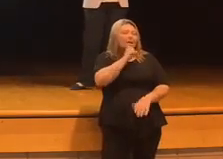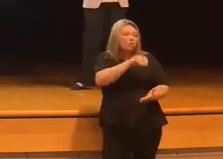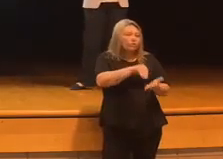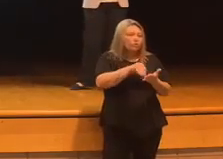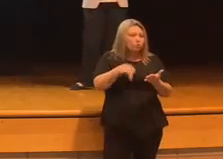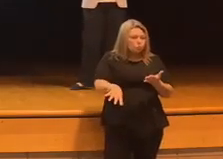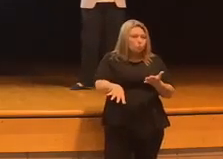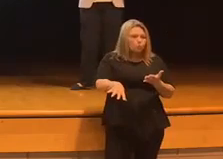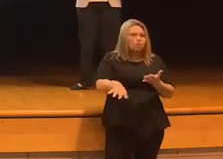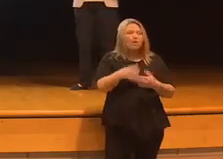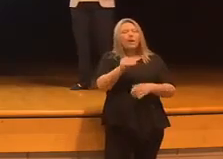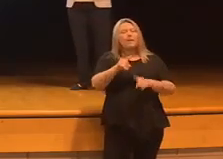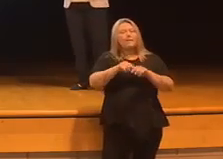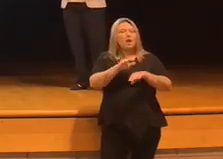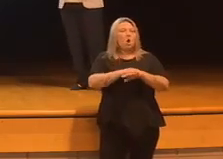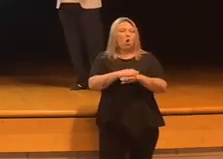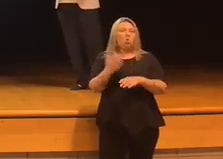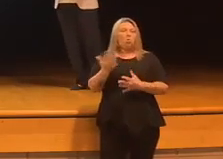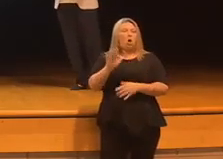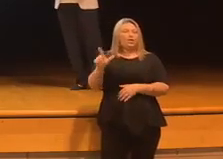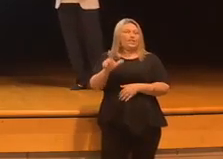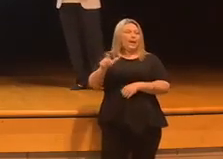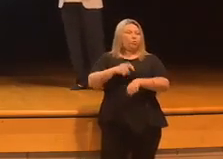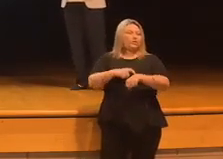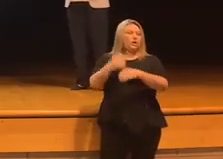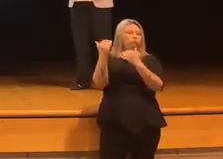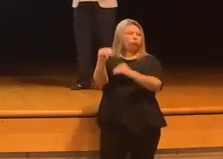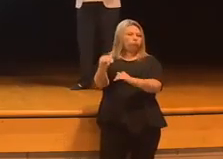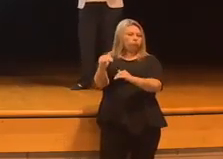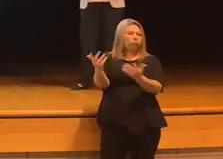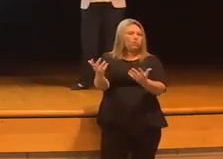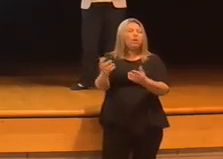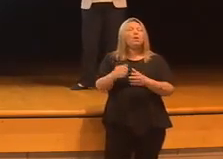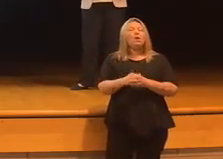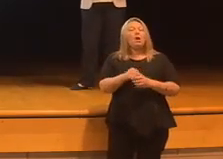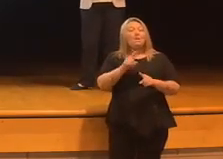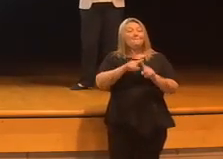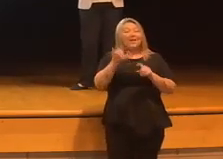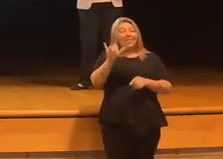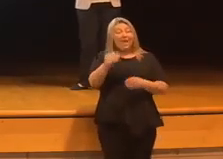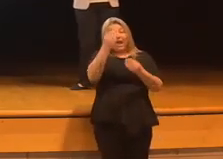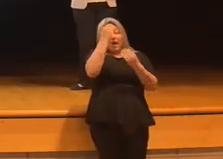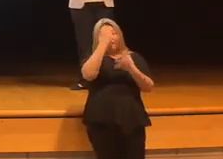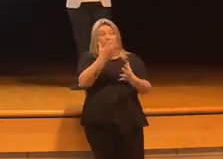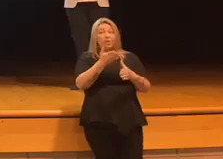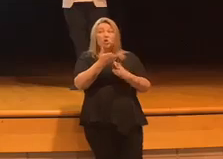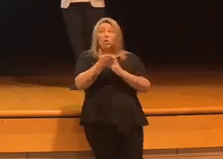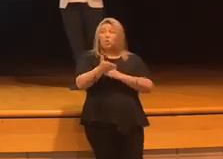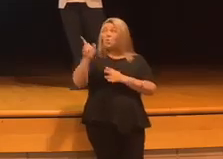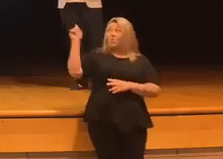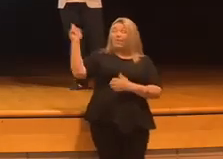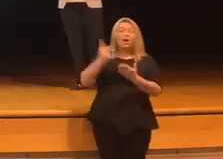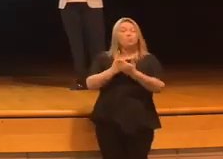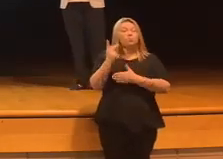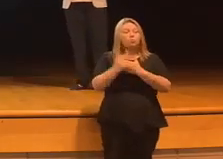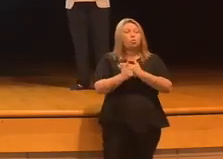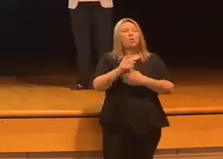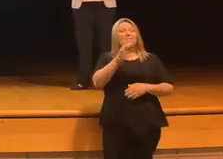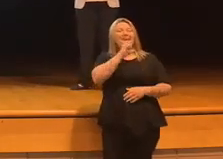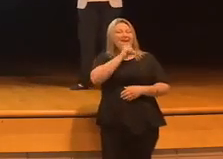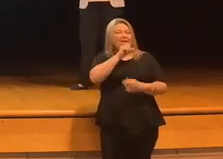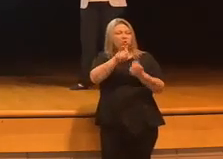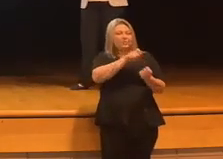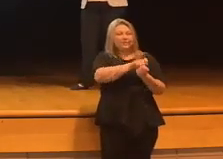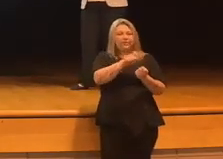and the class time that's available. The material that's provided through Neptune Navigate is age specific,